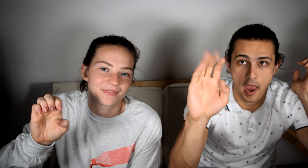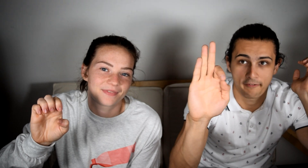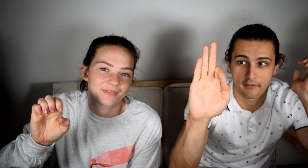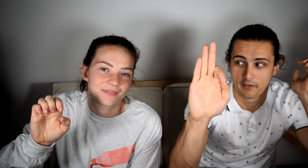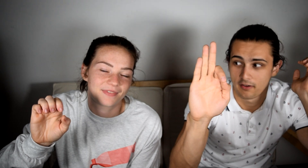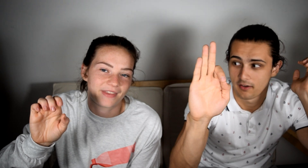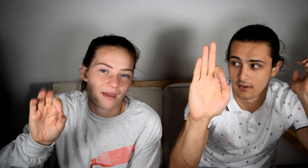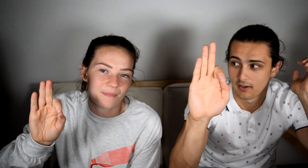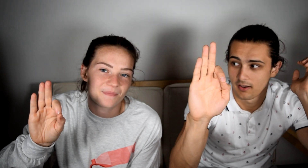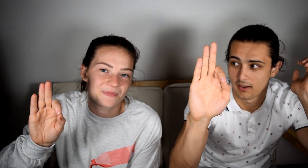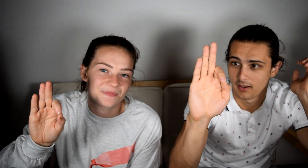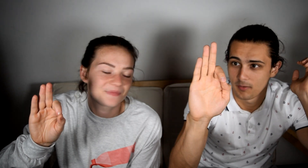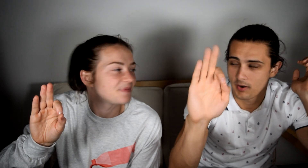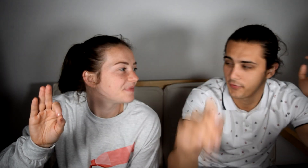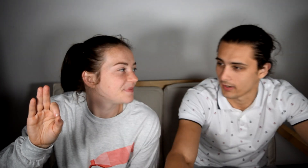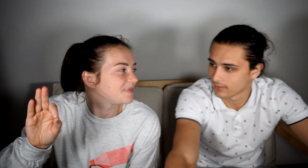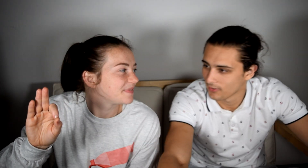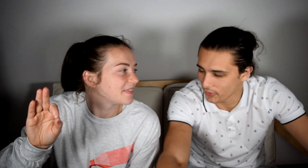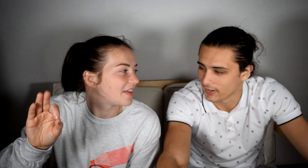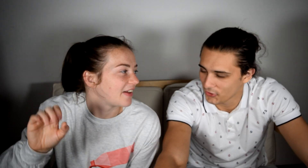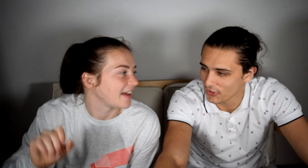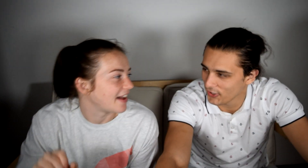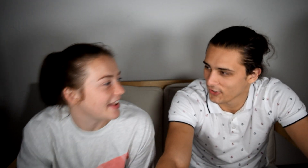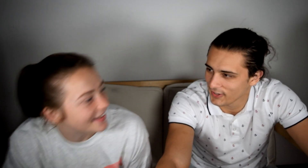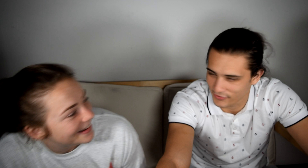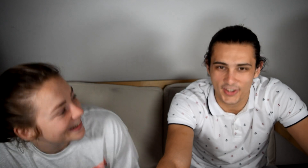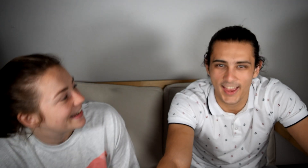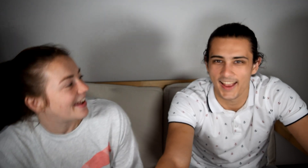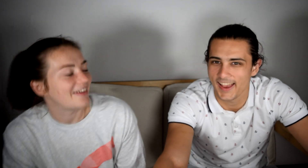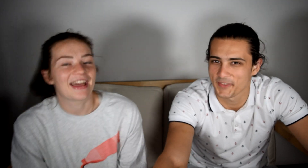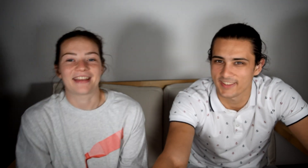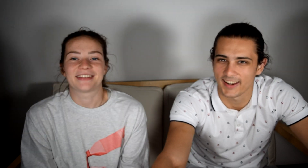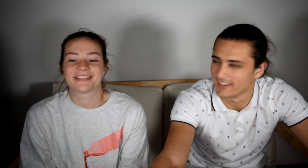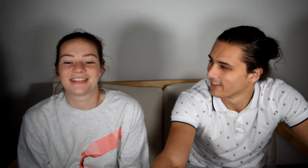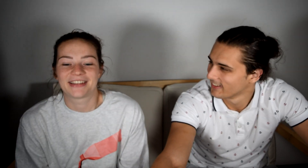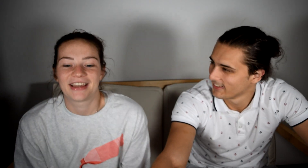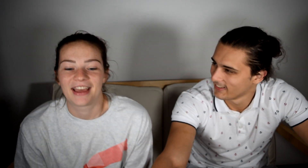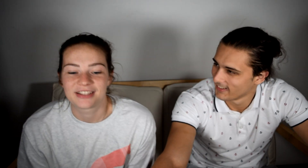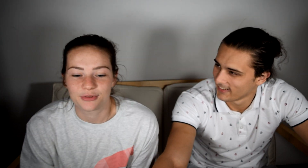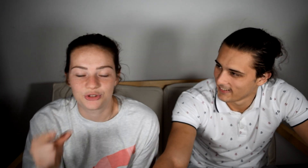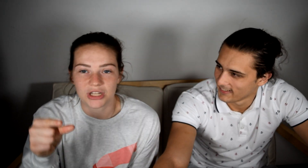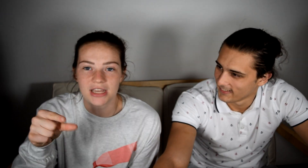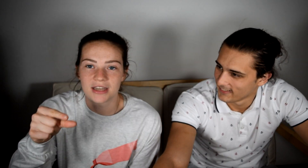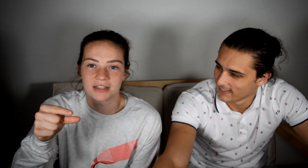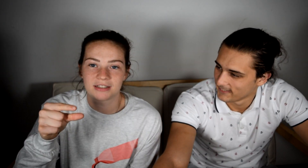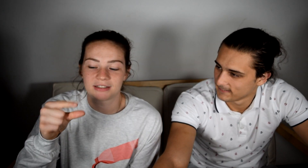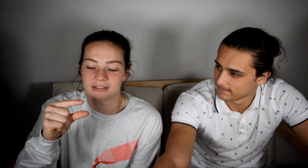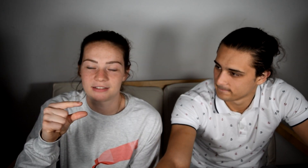F. Yep. Perfect. Okay. Good. That's good. Yeah, I'm excited. So G.